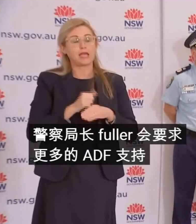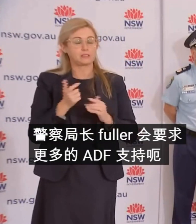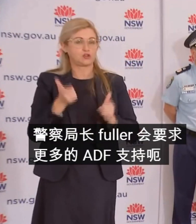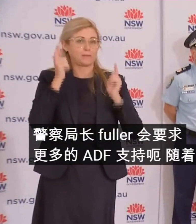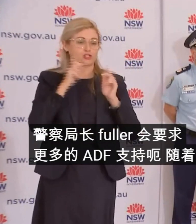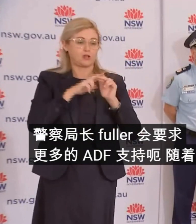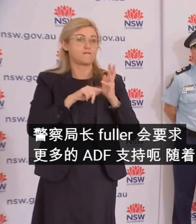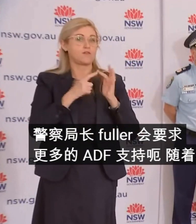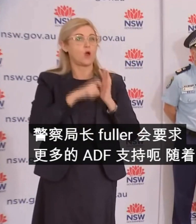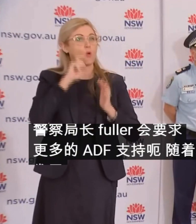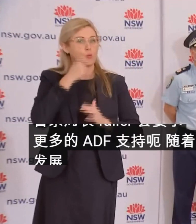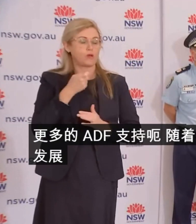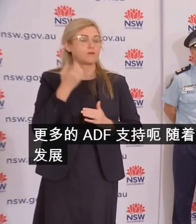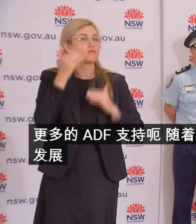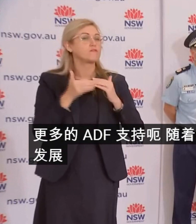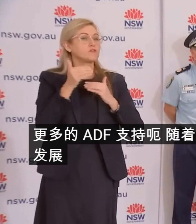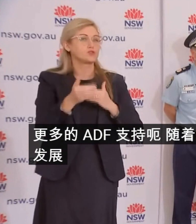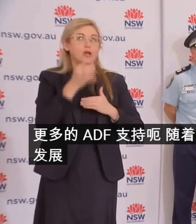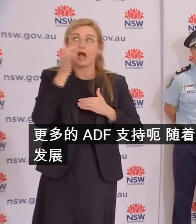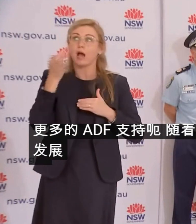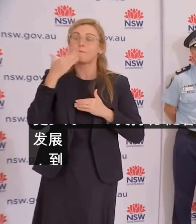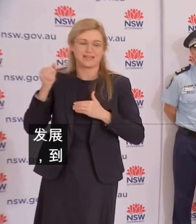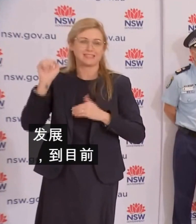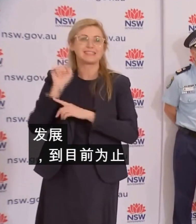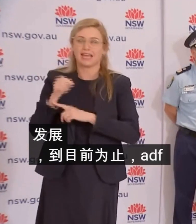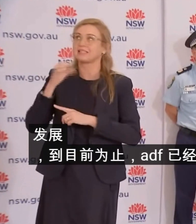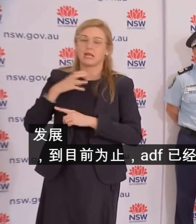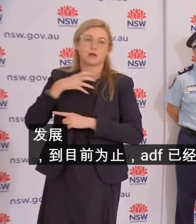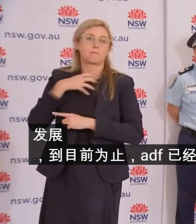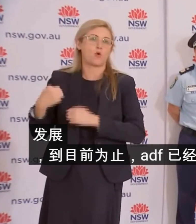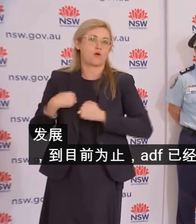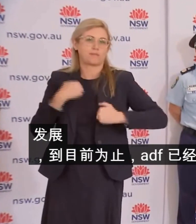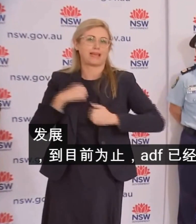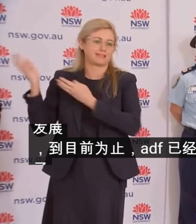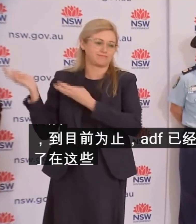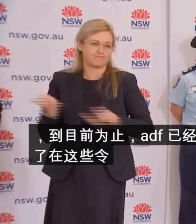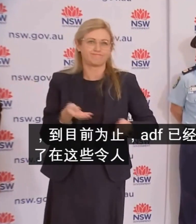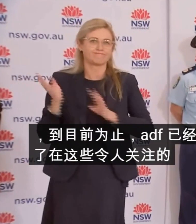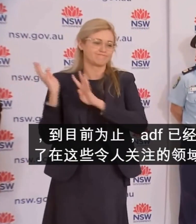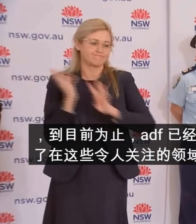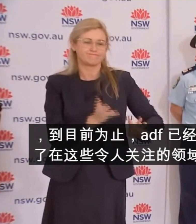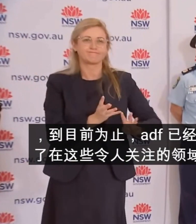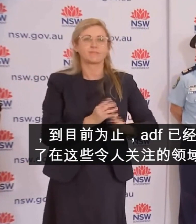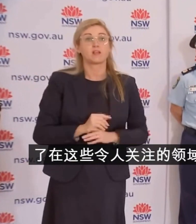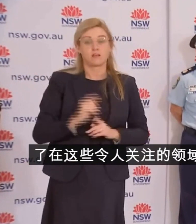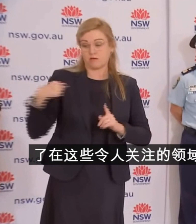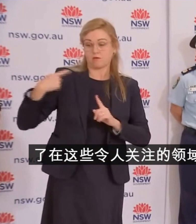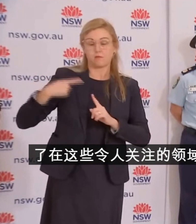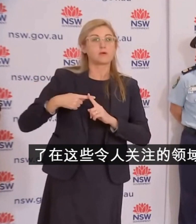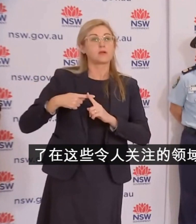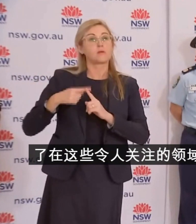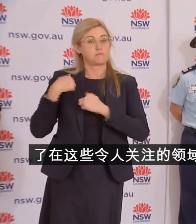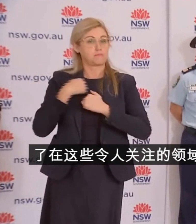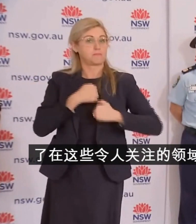support as things continue. To date, ADF have already been involved in supporting police on the ground in those areas